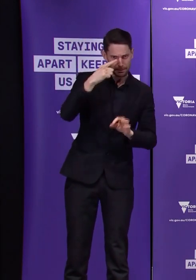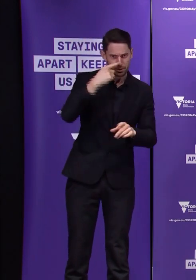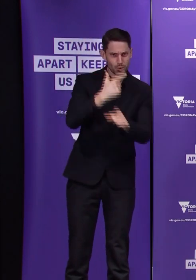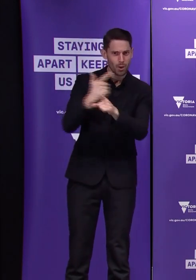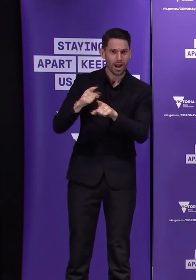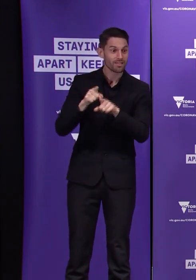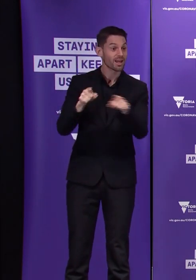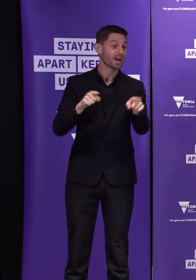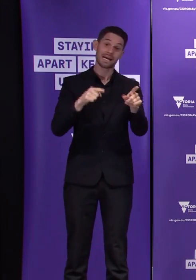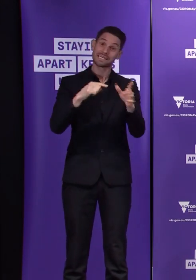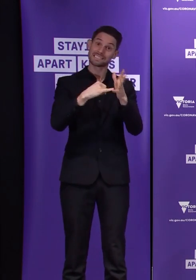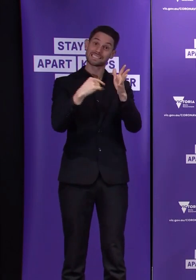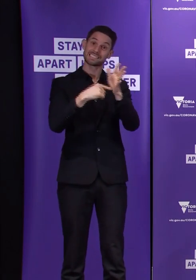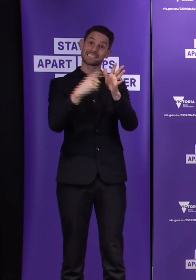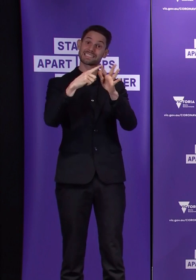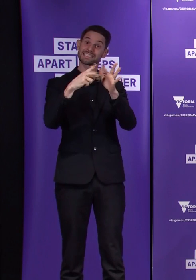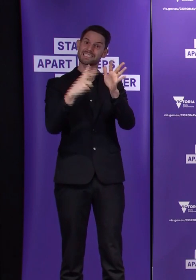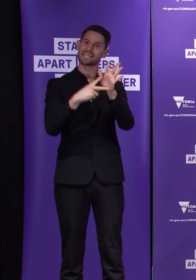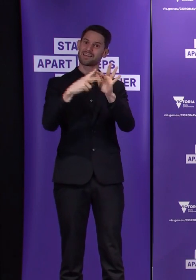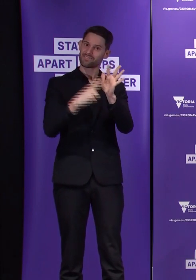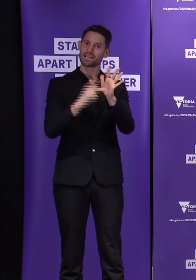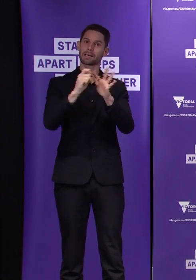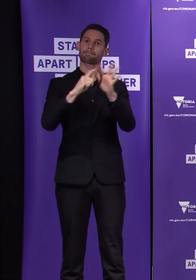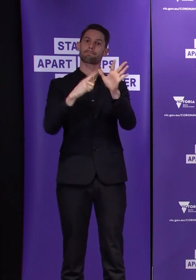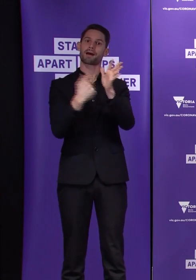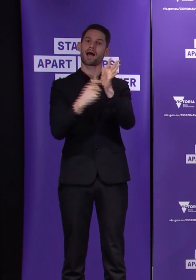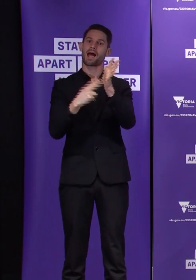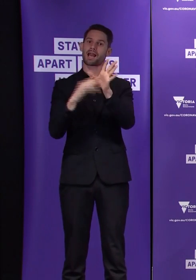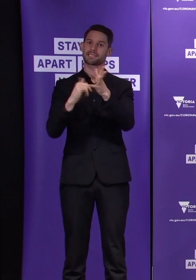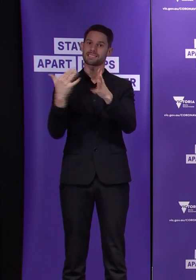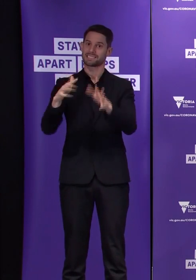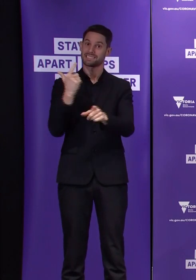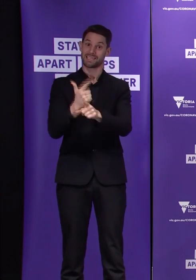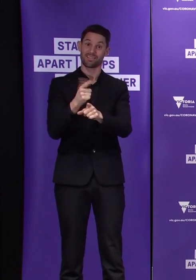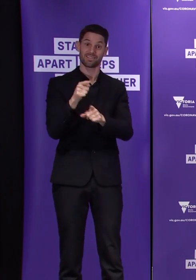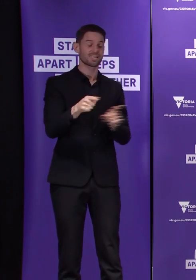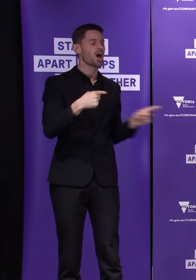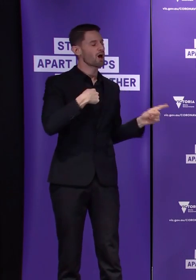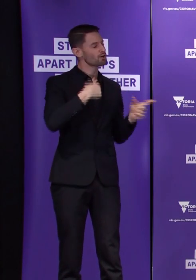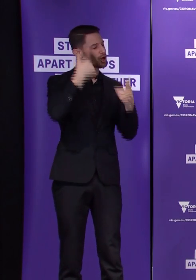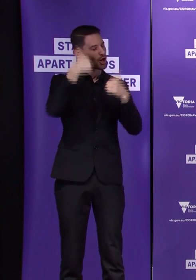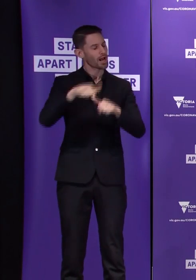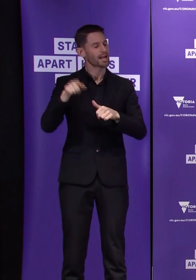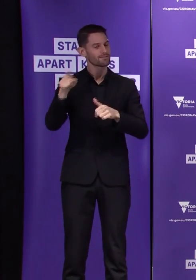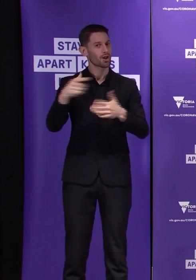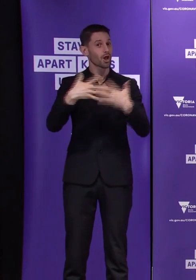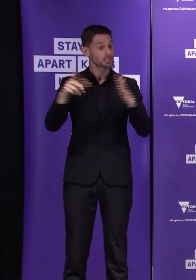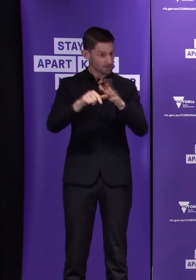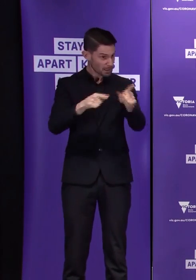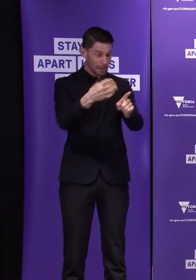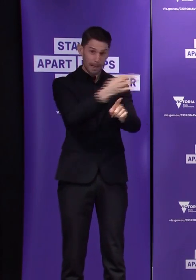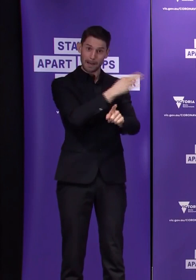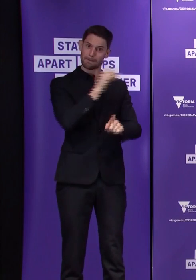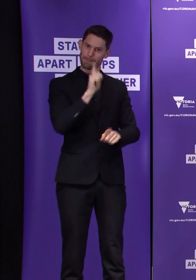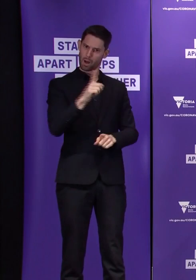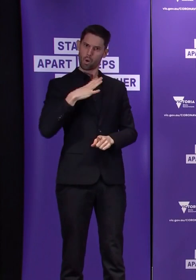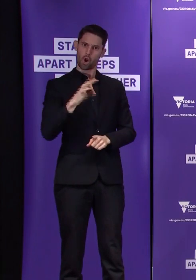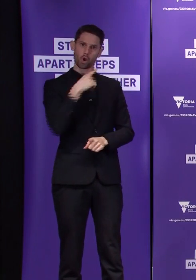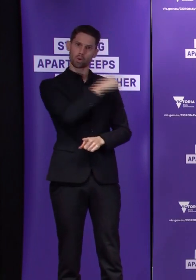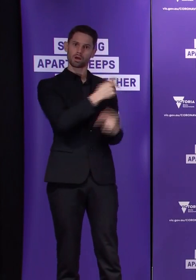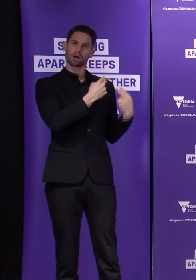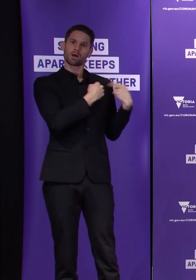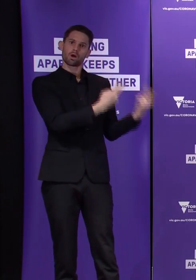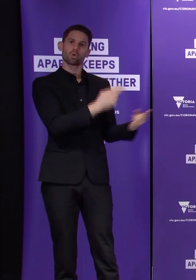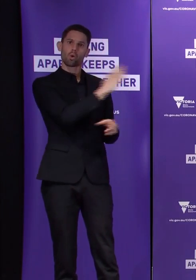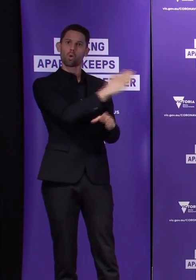thought they were I much. think Stephen Parnas said something similar to that. I've known Stephen for a long time. That's very kind of him. Do you not trust your colleagues